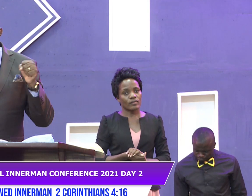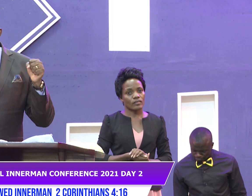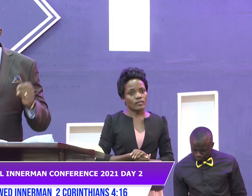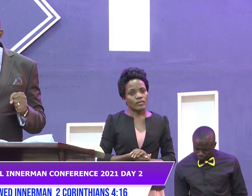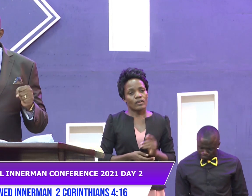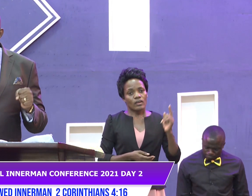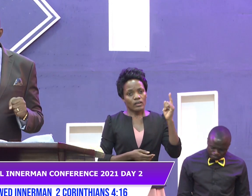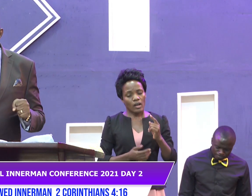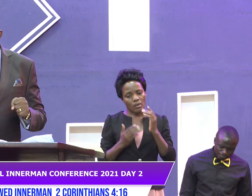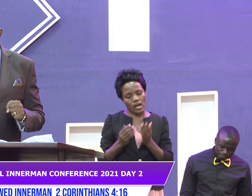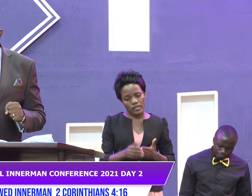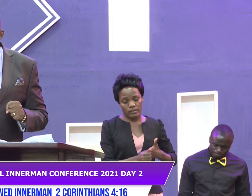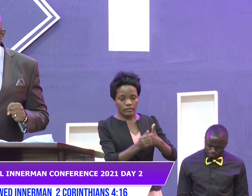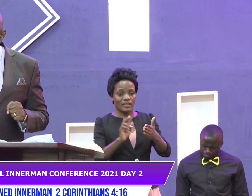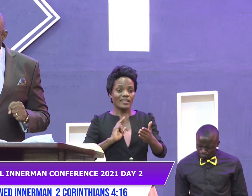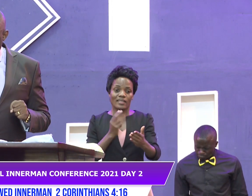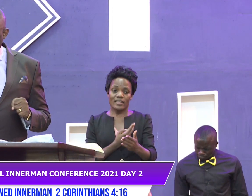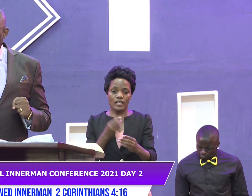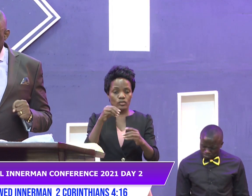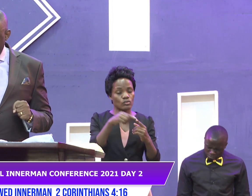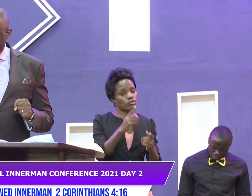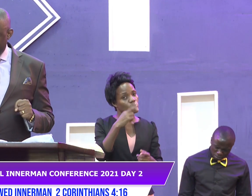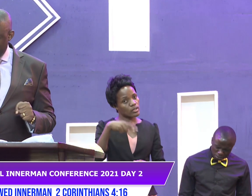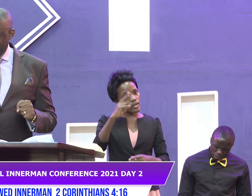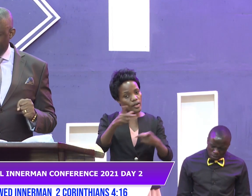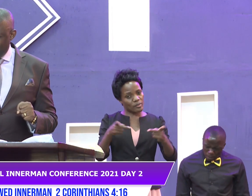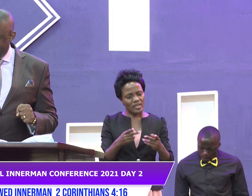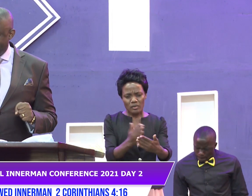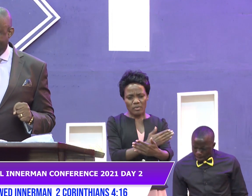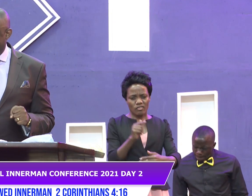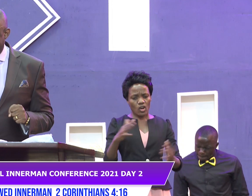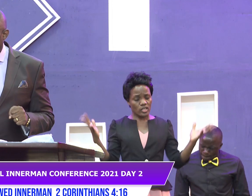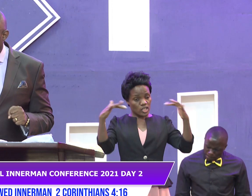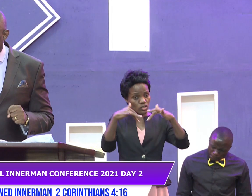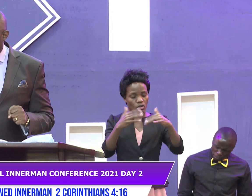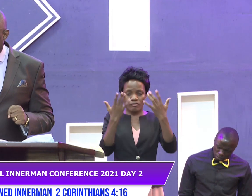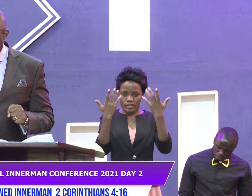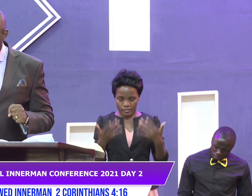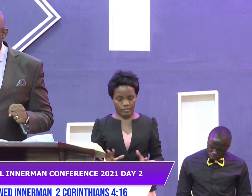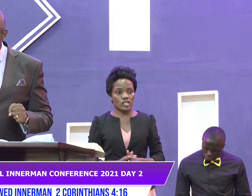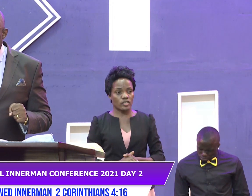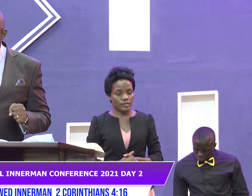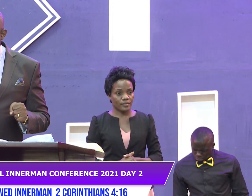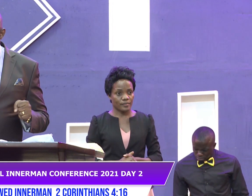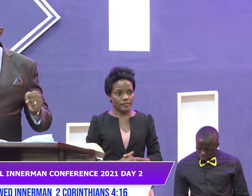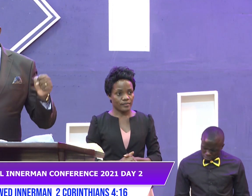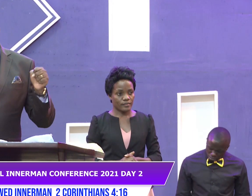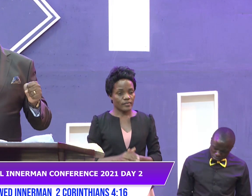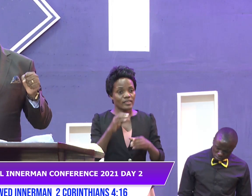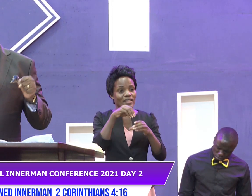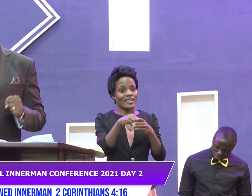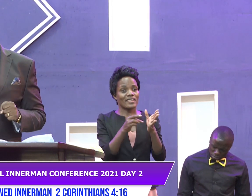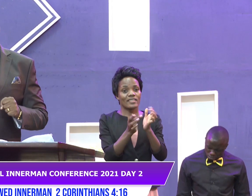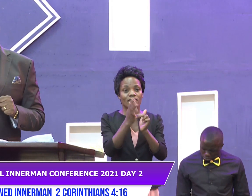soku ja. As you promised to come. before this conference ends. Mulinya